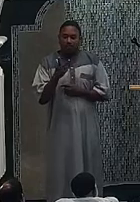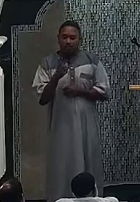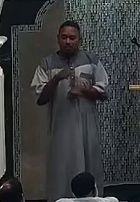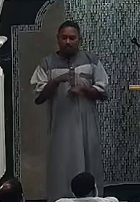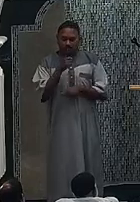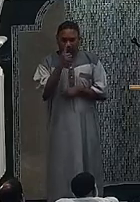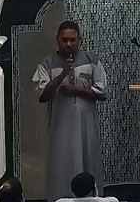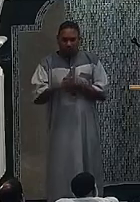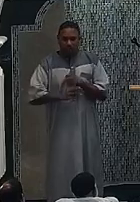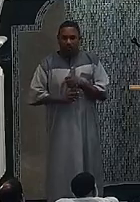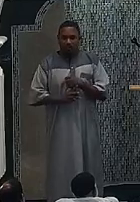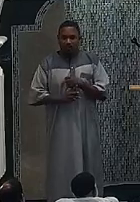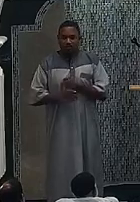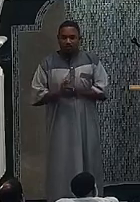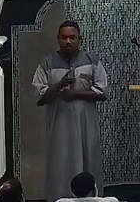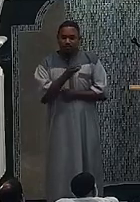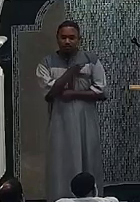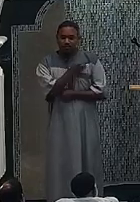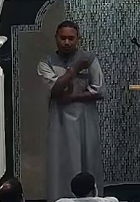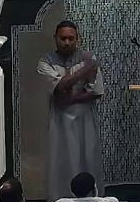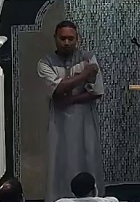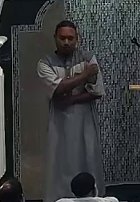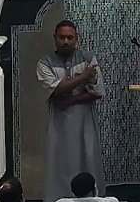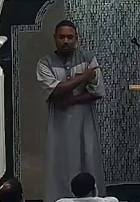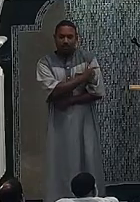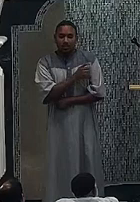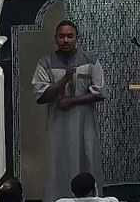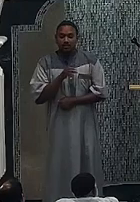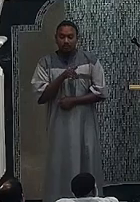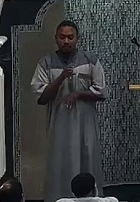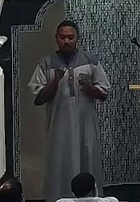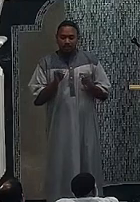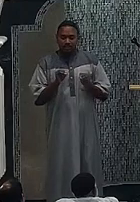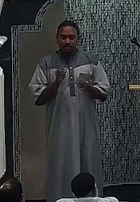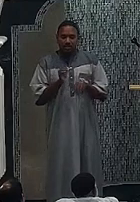After the course with Carl de Toit, they decide